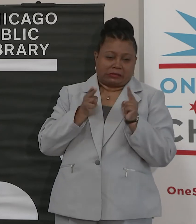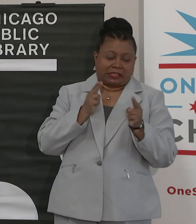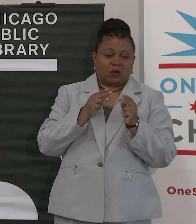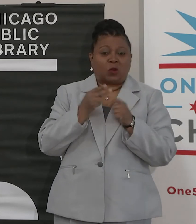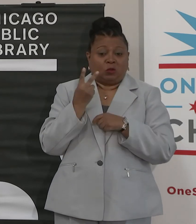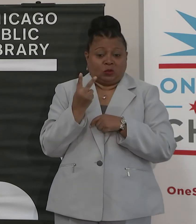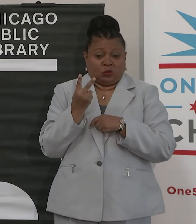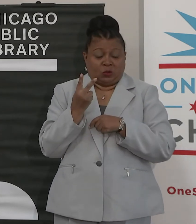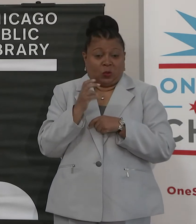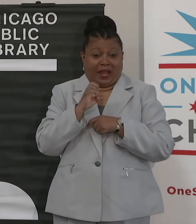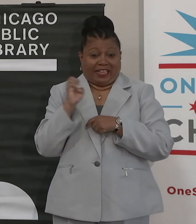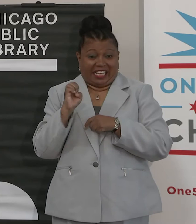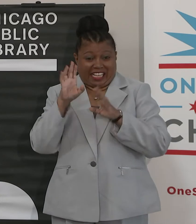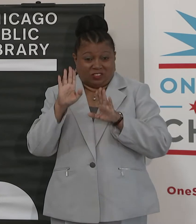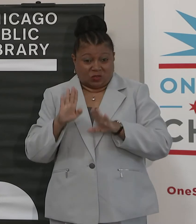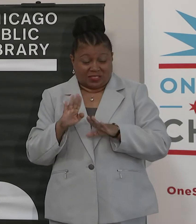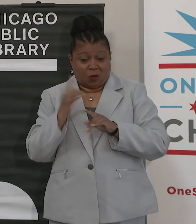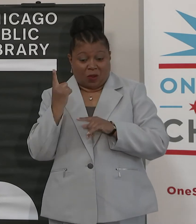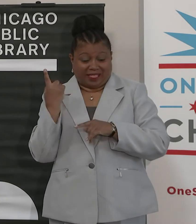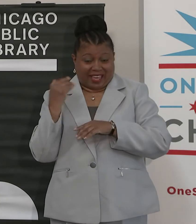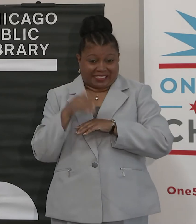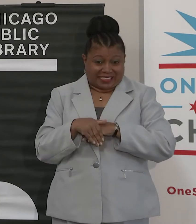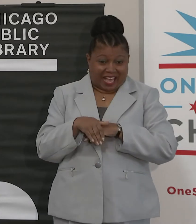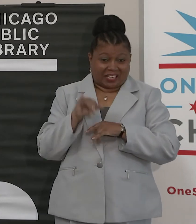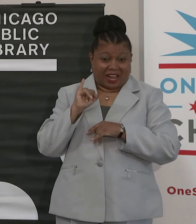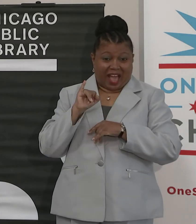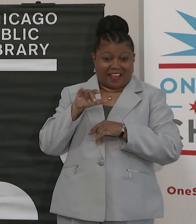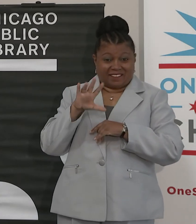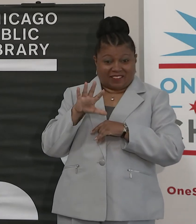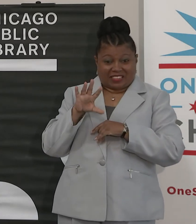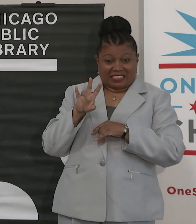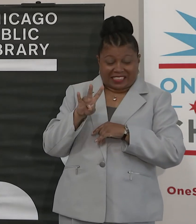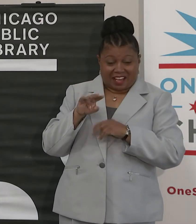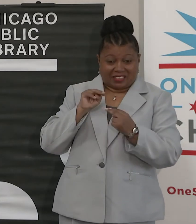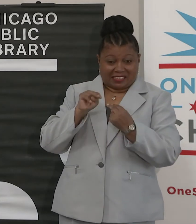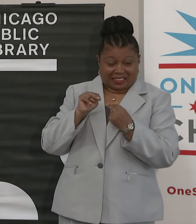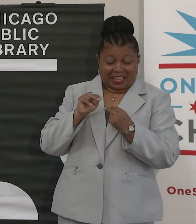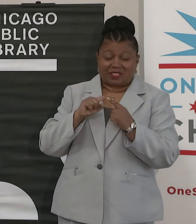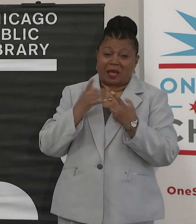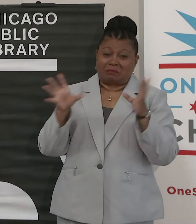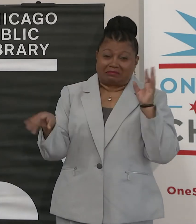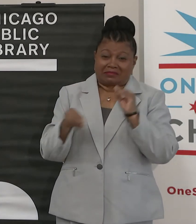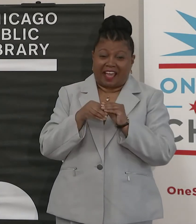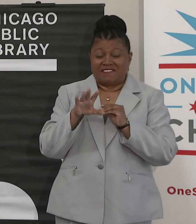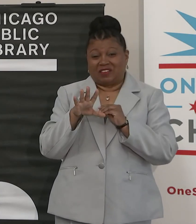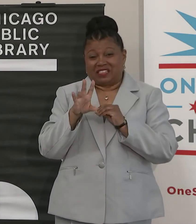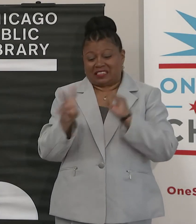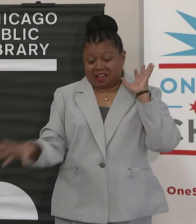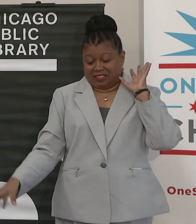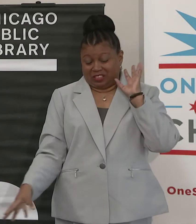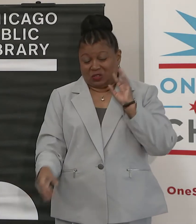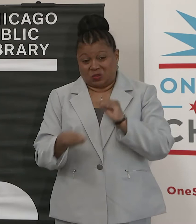were 2 on Easter Sunday, 1 last night on I-57. That makes 57